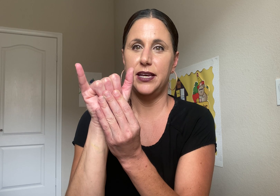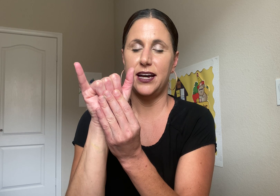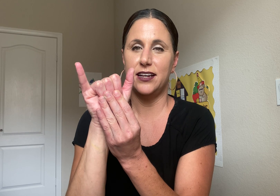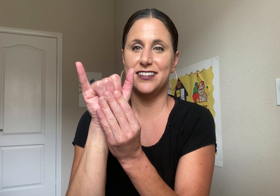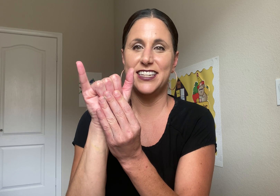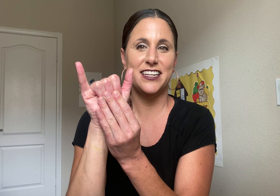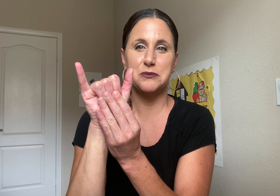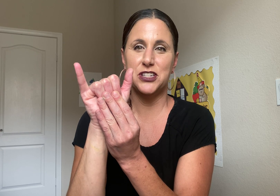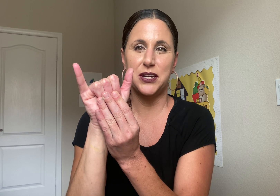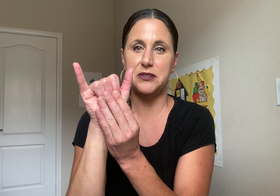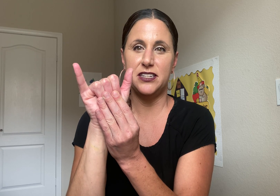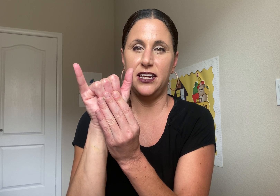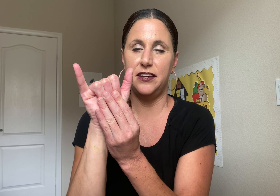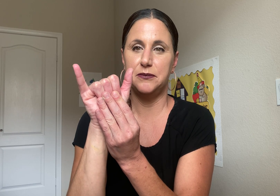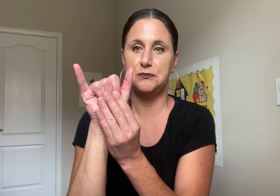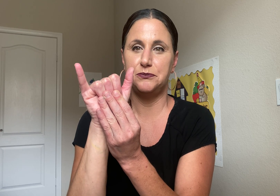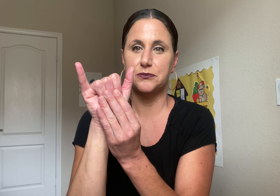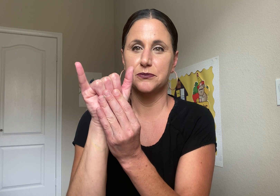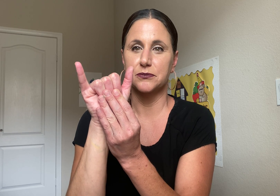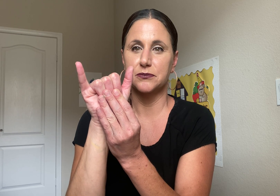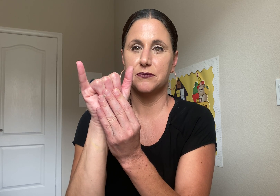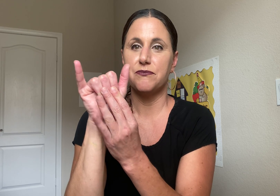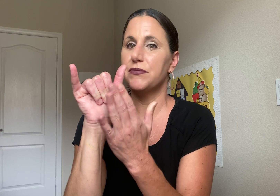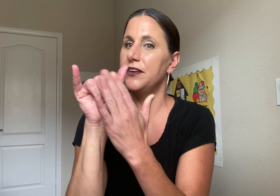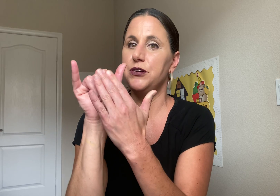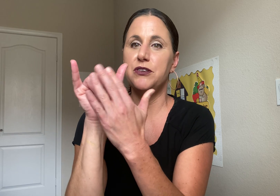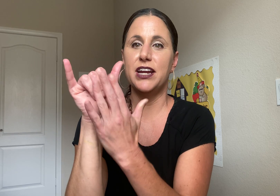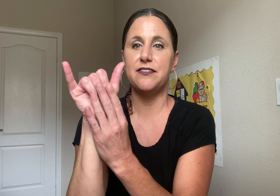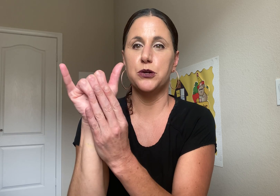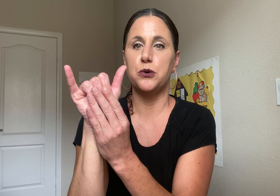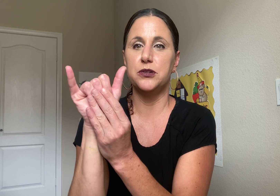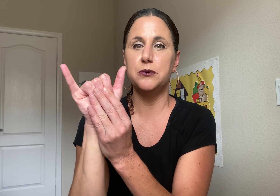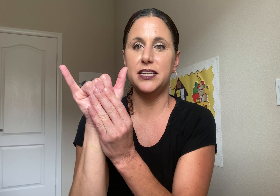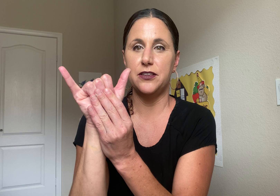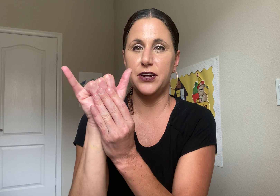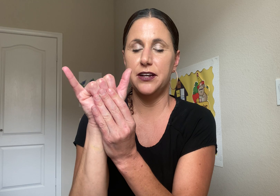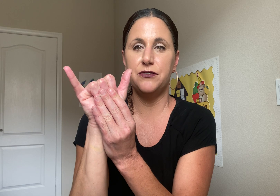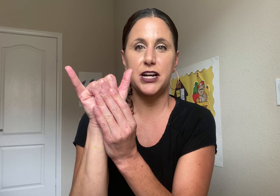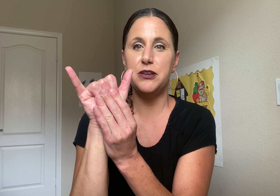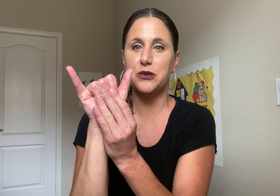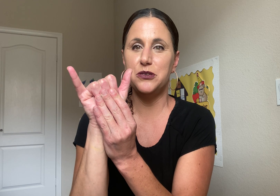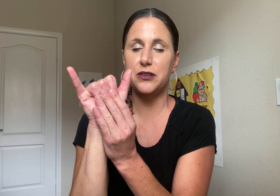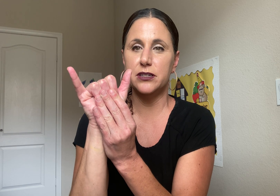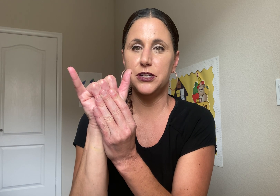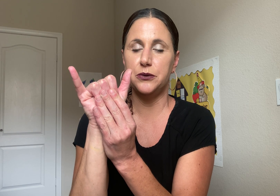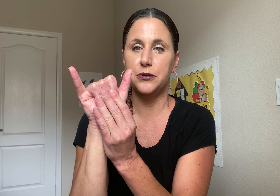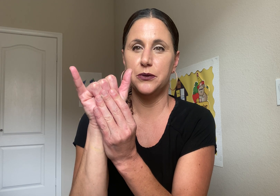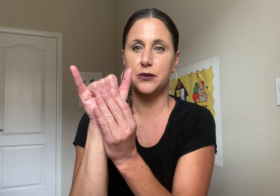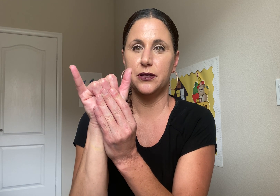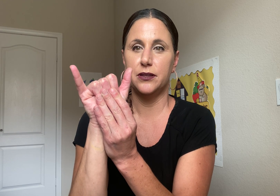Yeah, take as much time as you need. If you even have to hold it with the other hand for now, you can do that too.